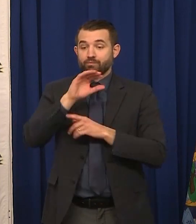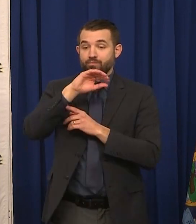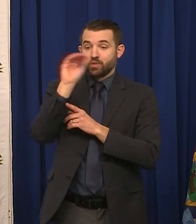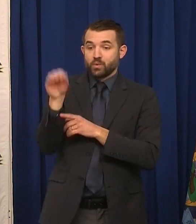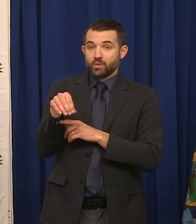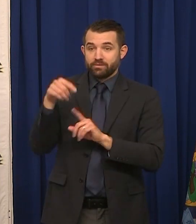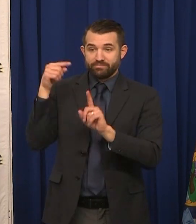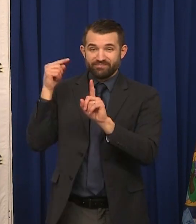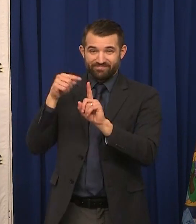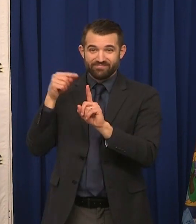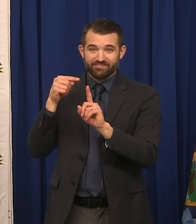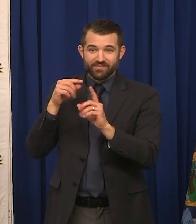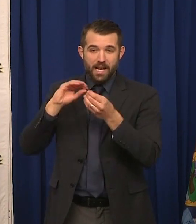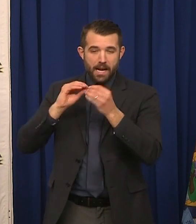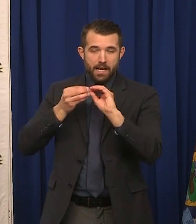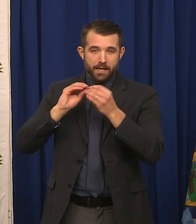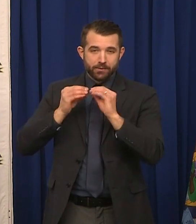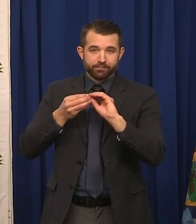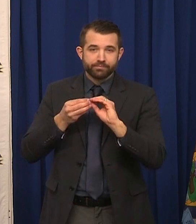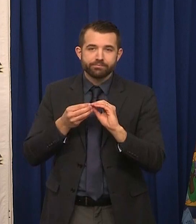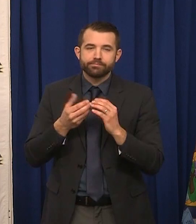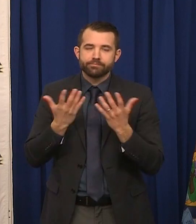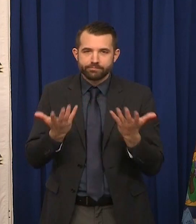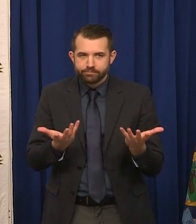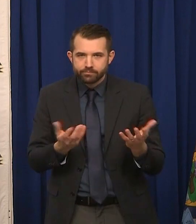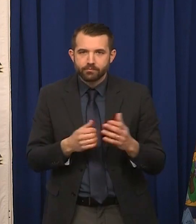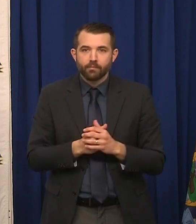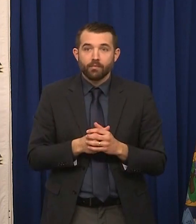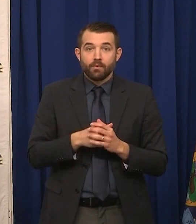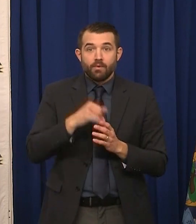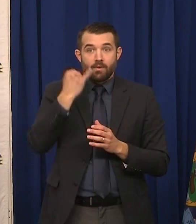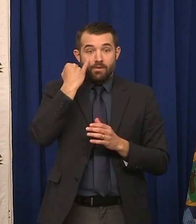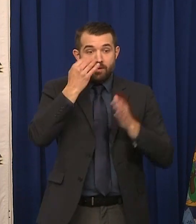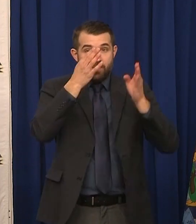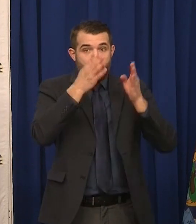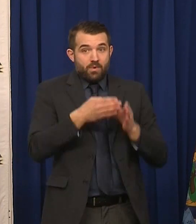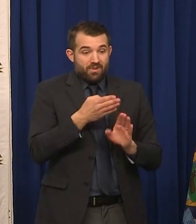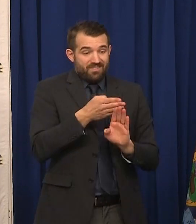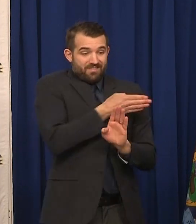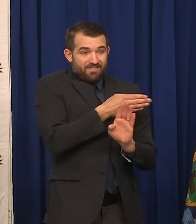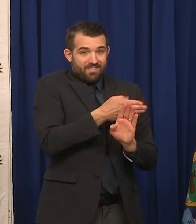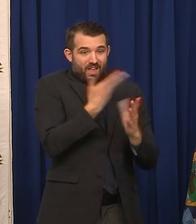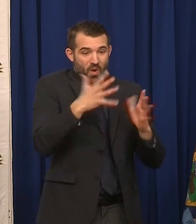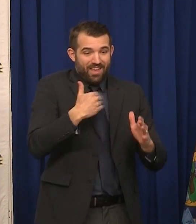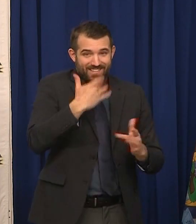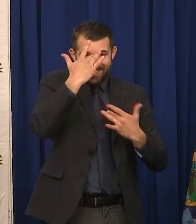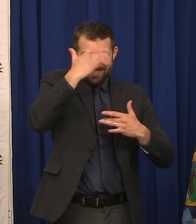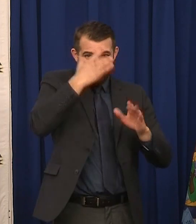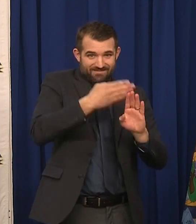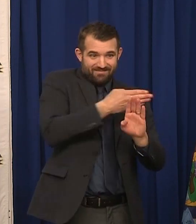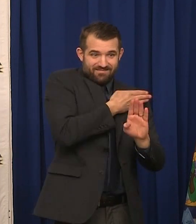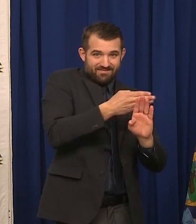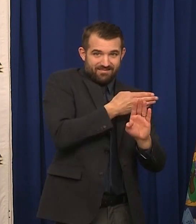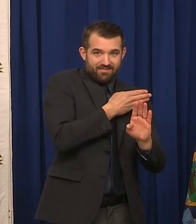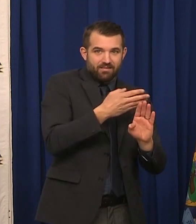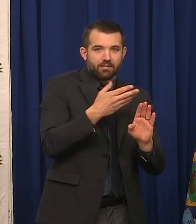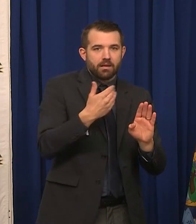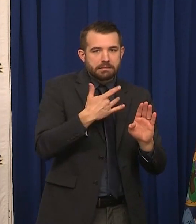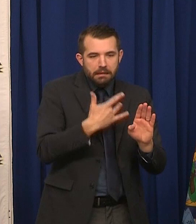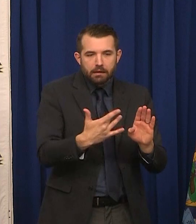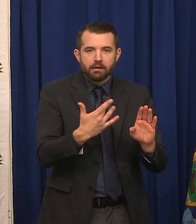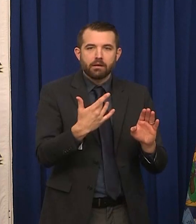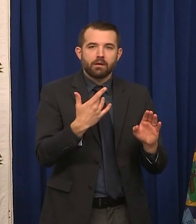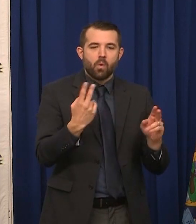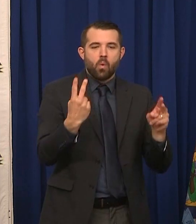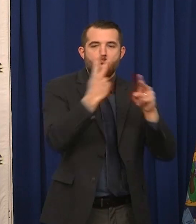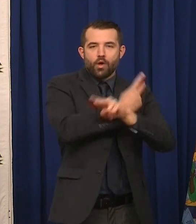the less well they are, the higher the mortality rate is. Sadly, for individuals in ICUs, there are